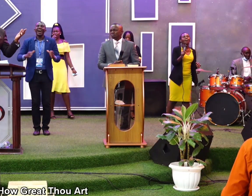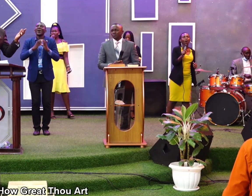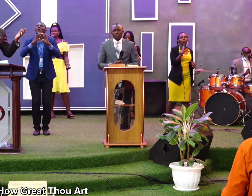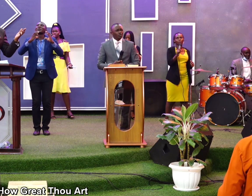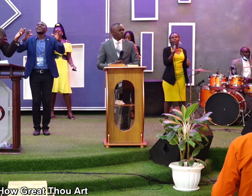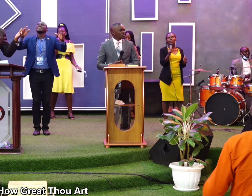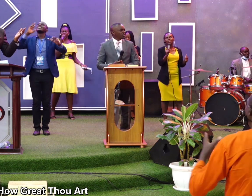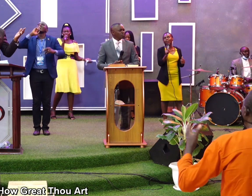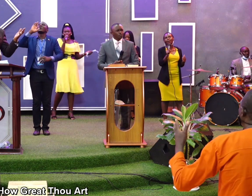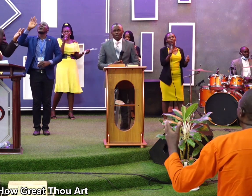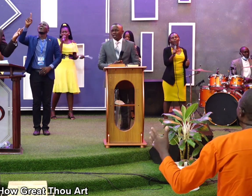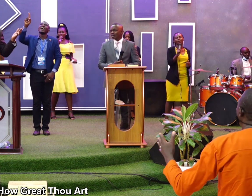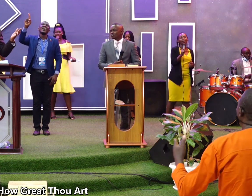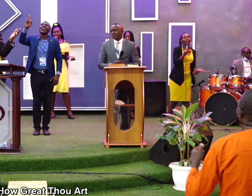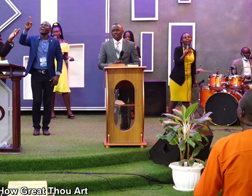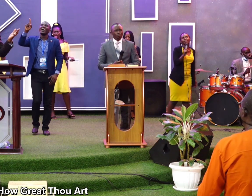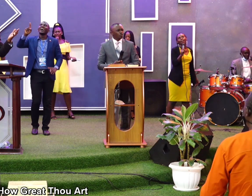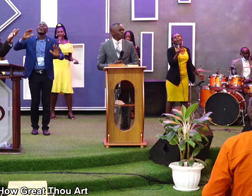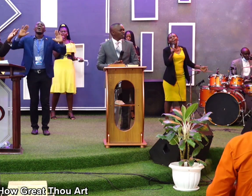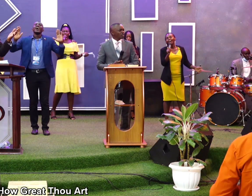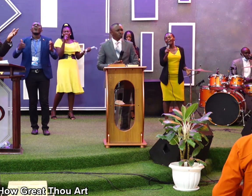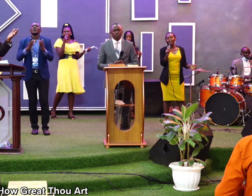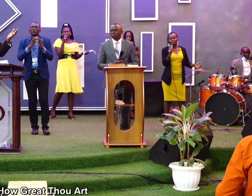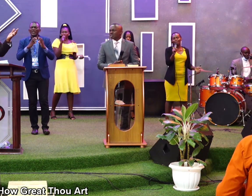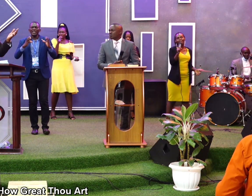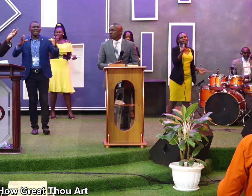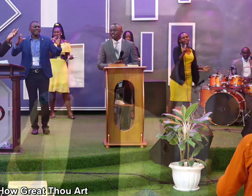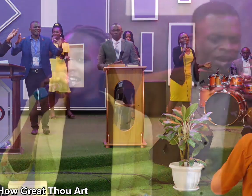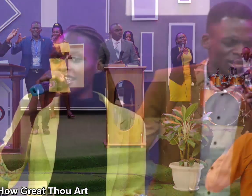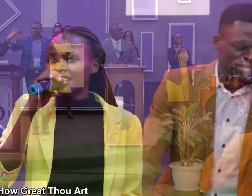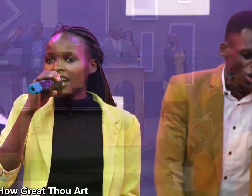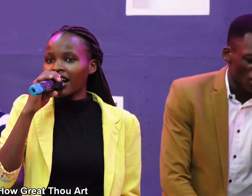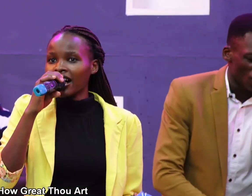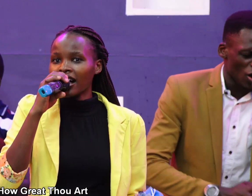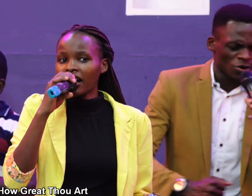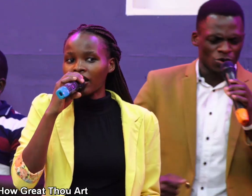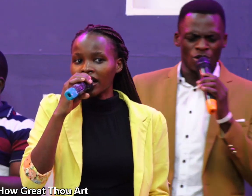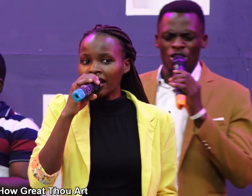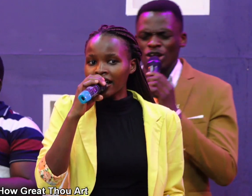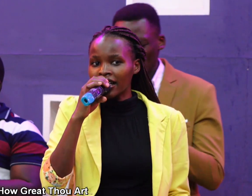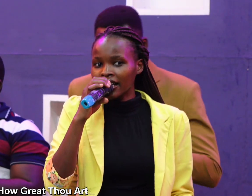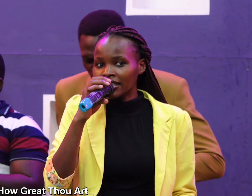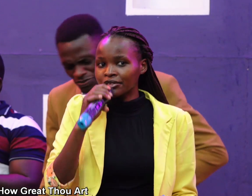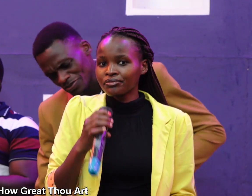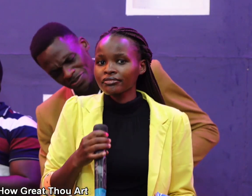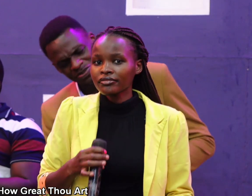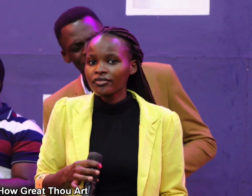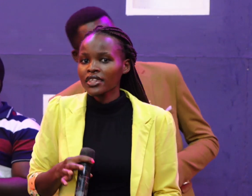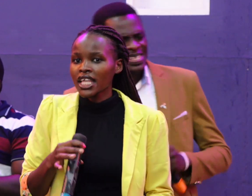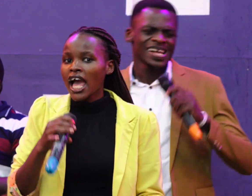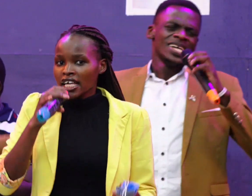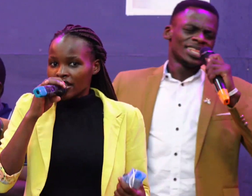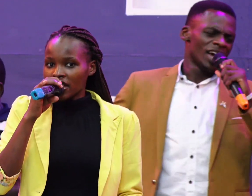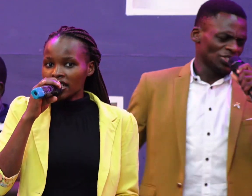Oh, how great thou art, how great thou art. Then sings